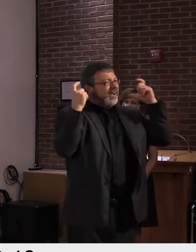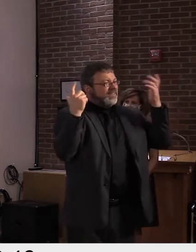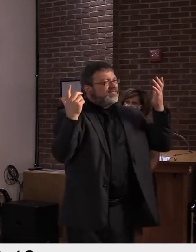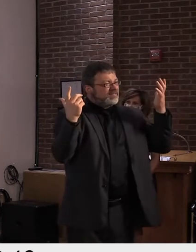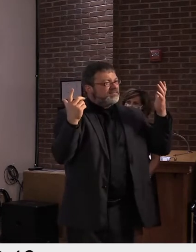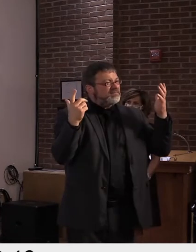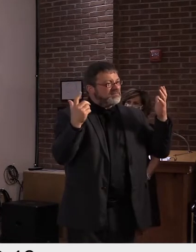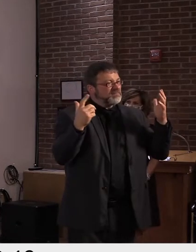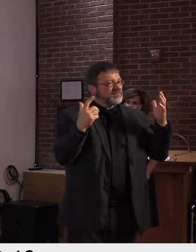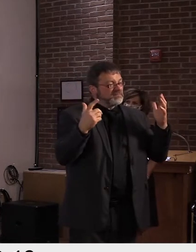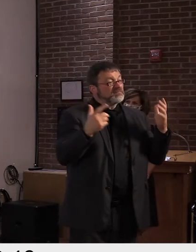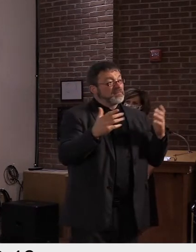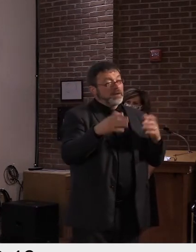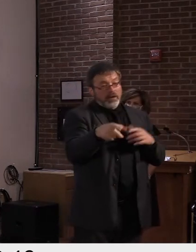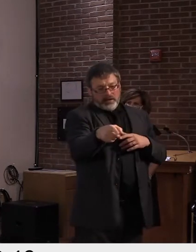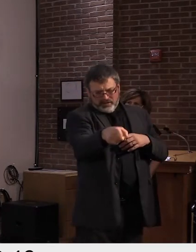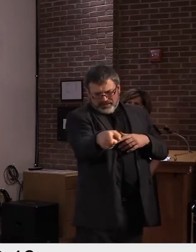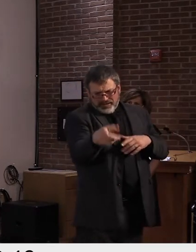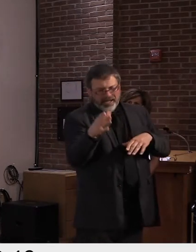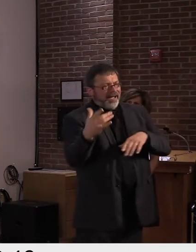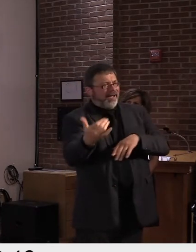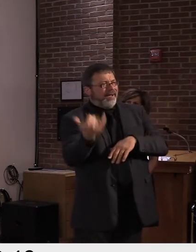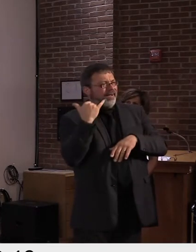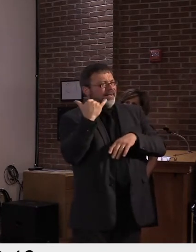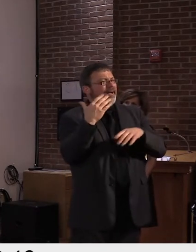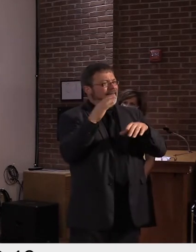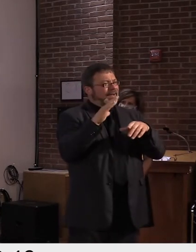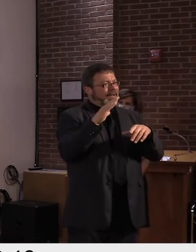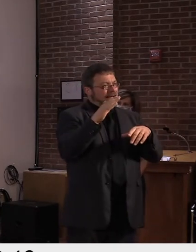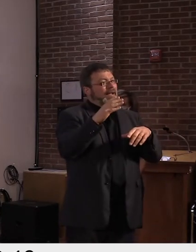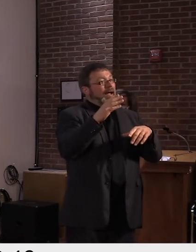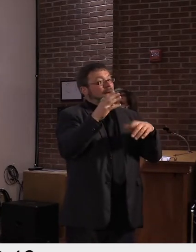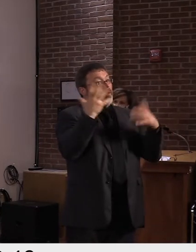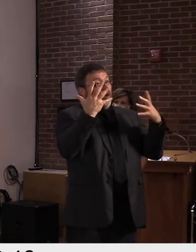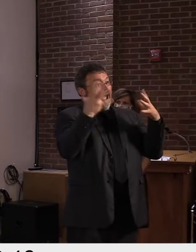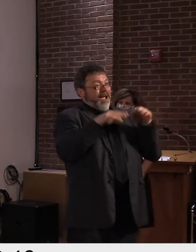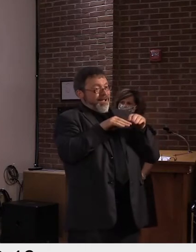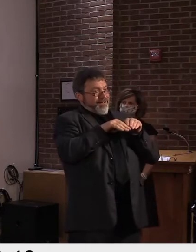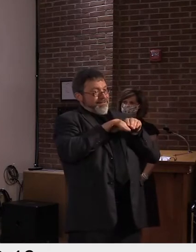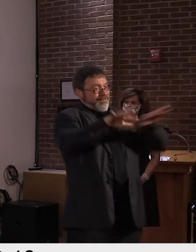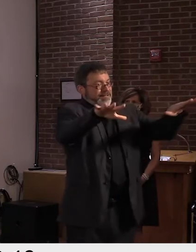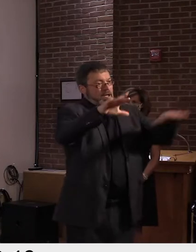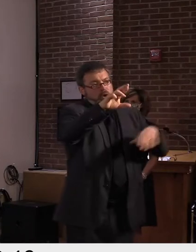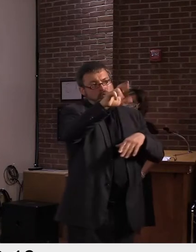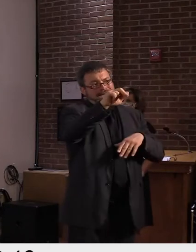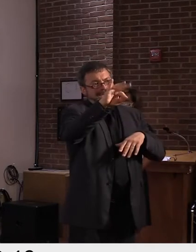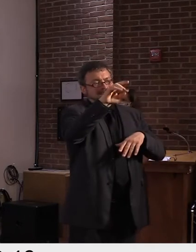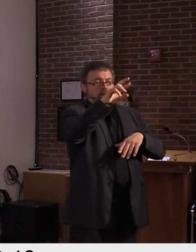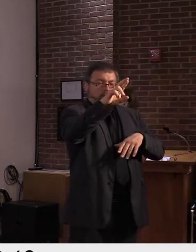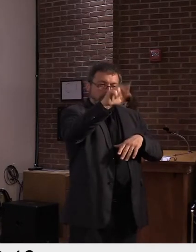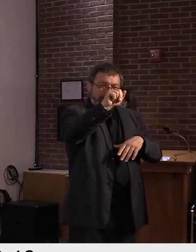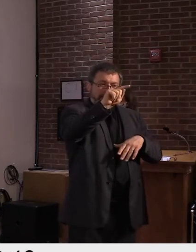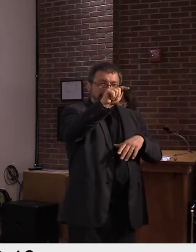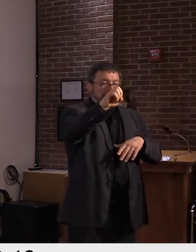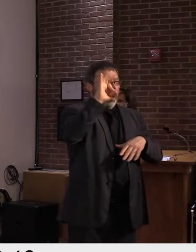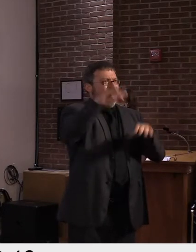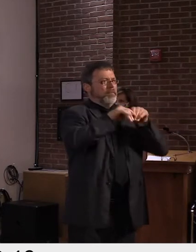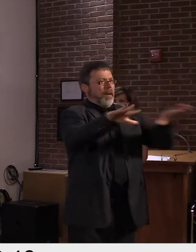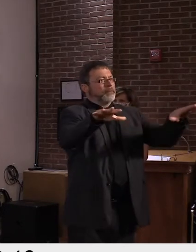referred to the transmission rate, you called it, which is really an R with